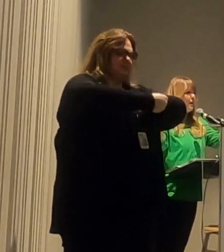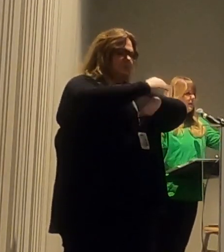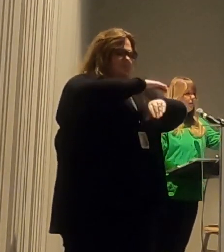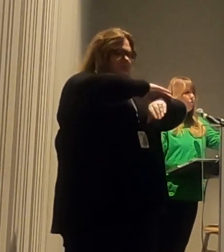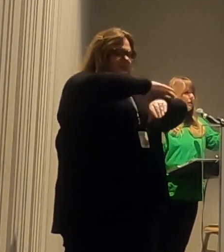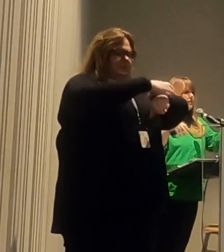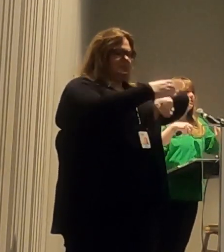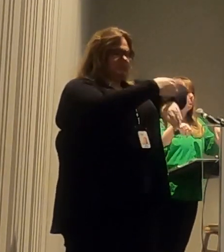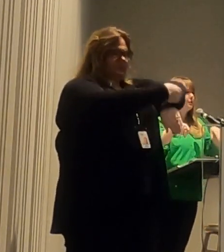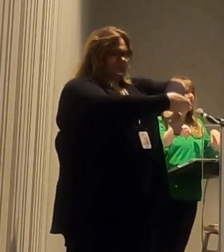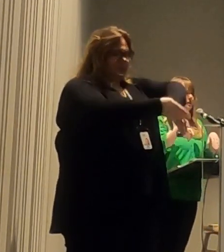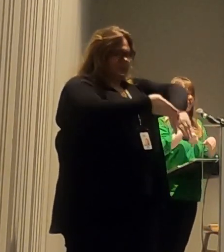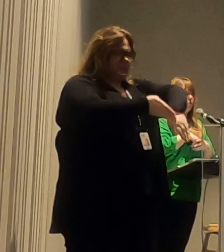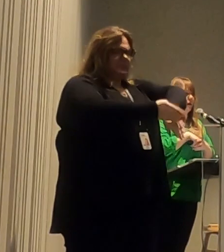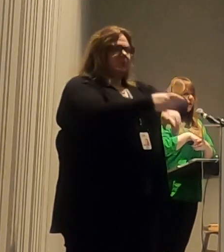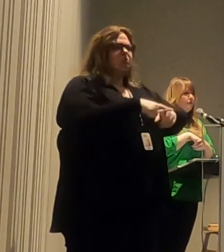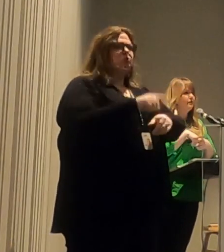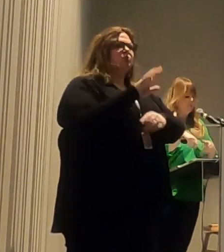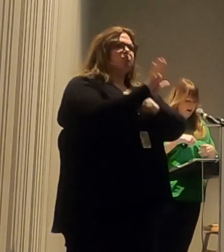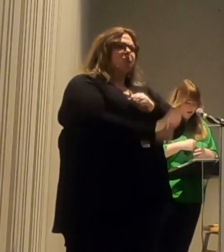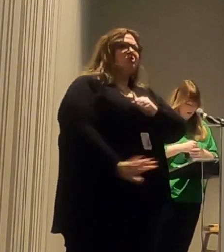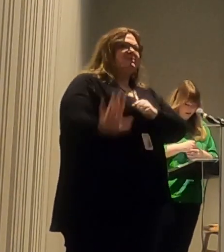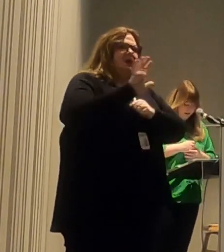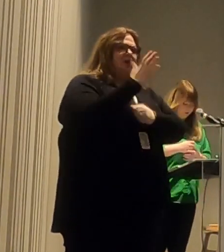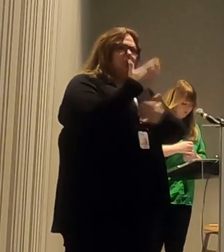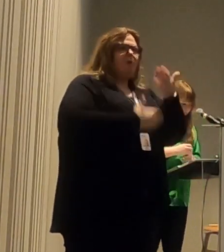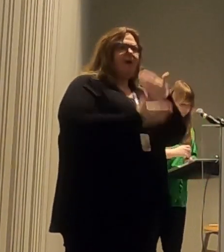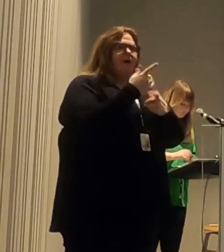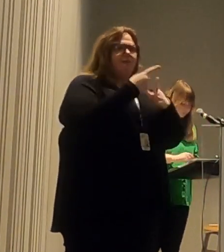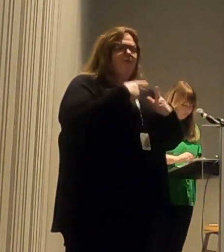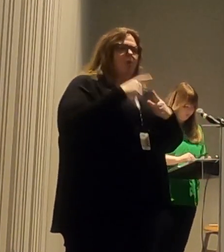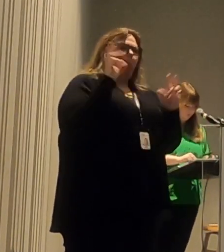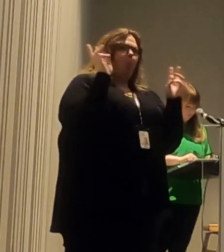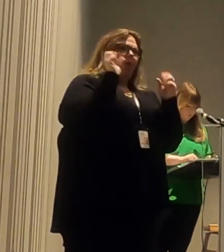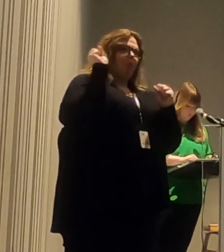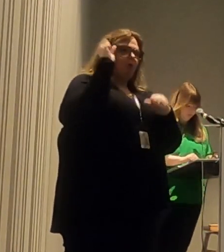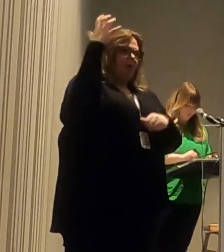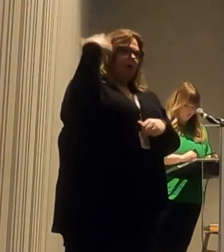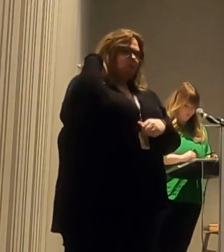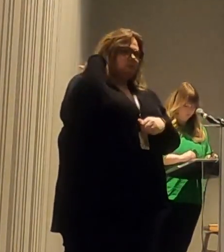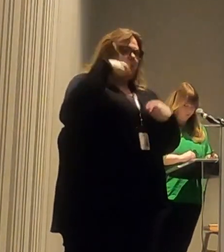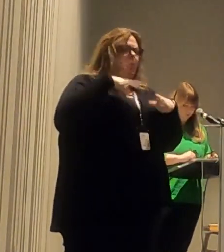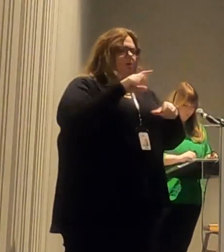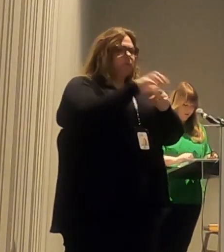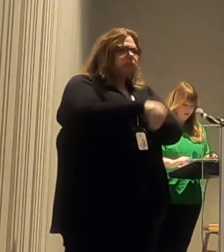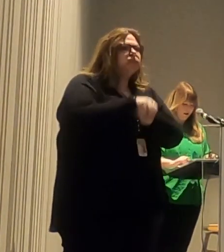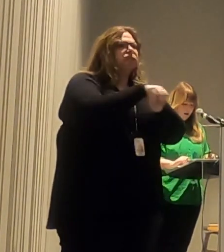hand when riding a horse to protect the wearer from the elements.